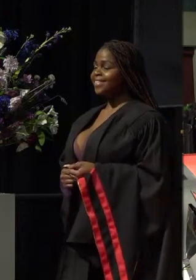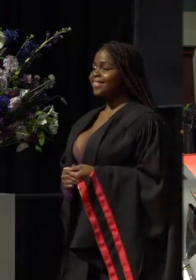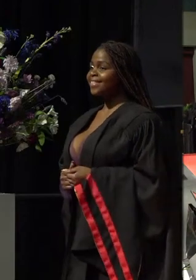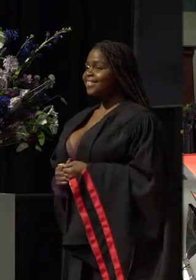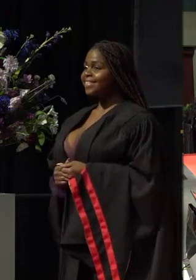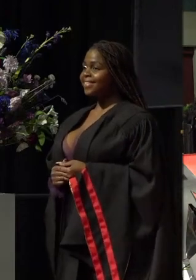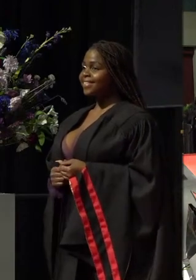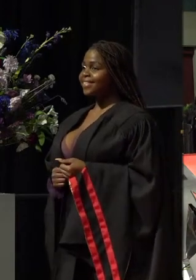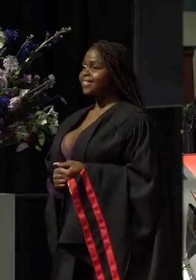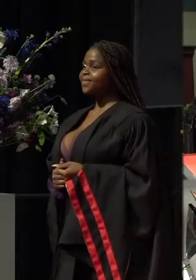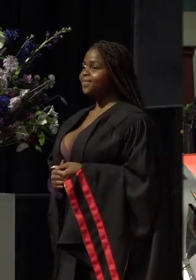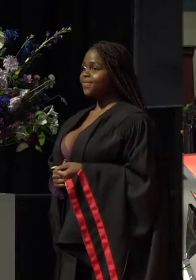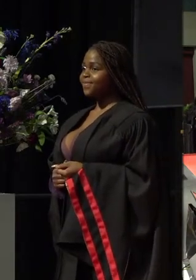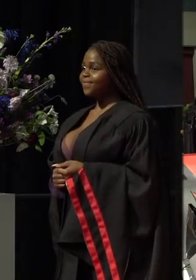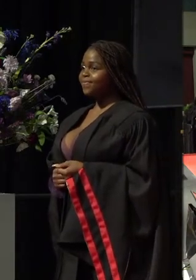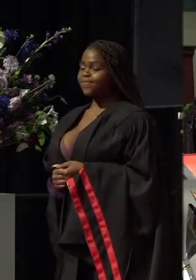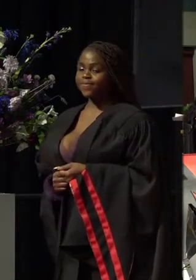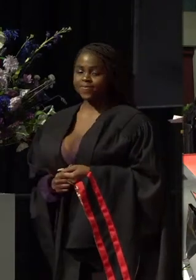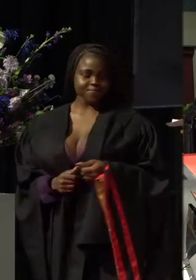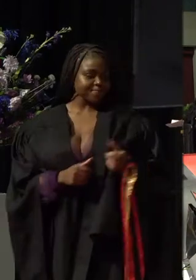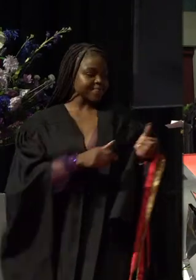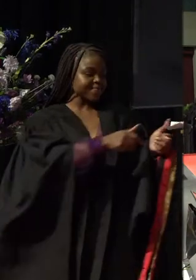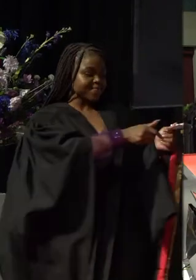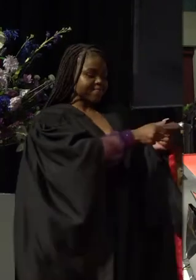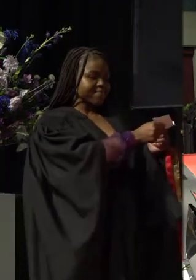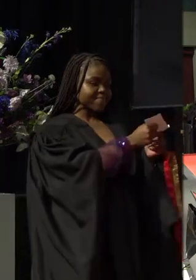Fanele Pamela Mbambo.